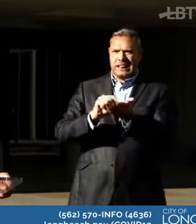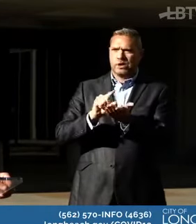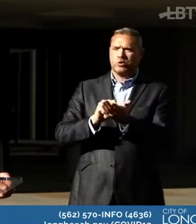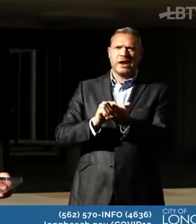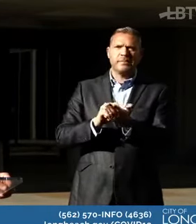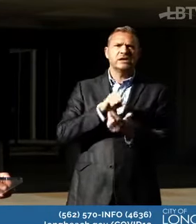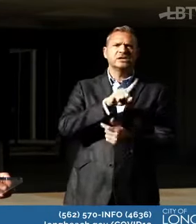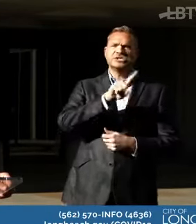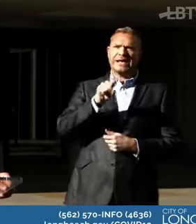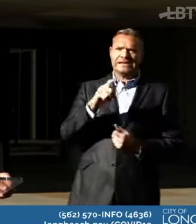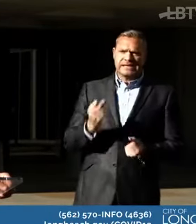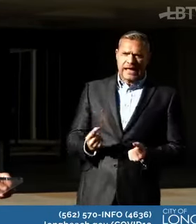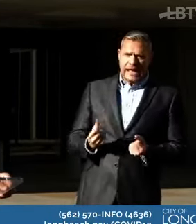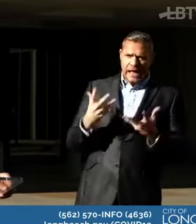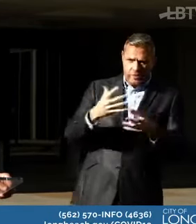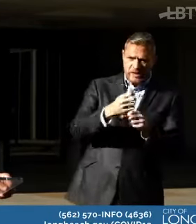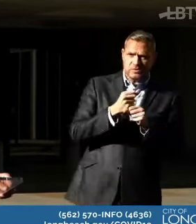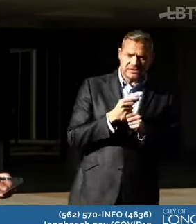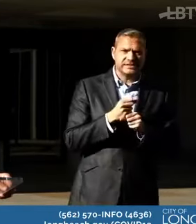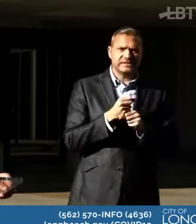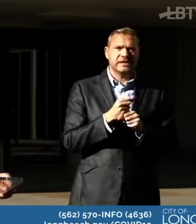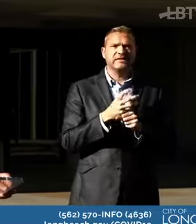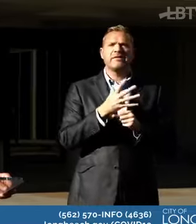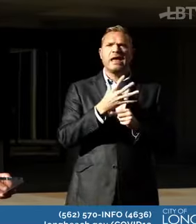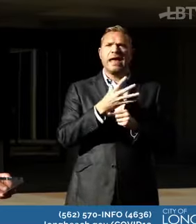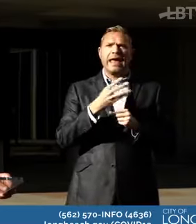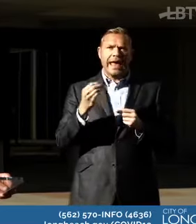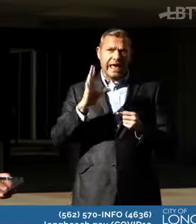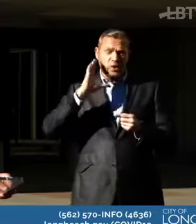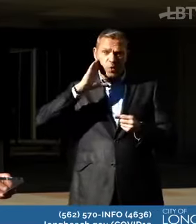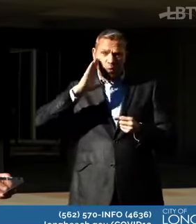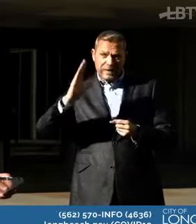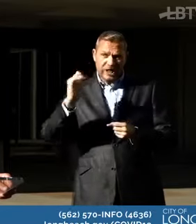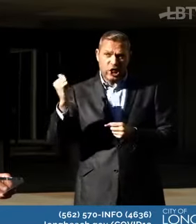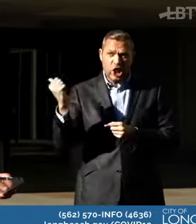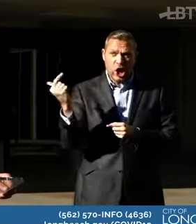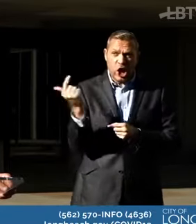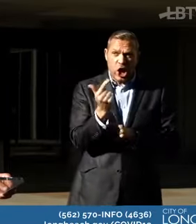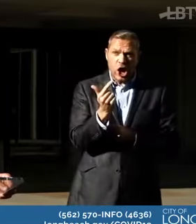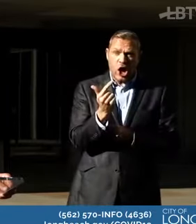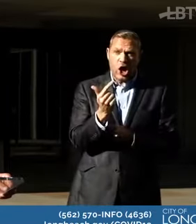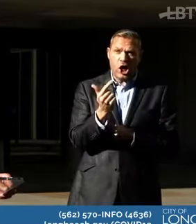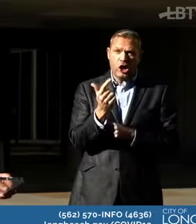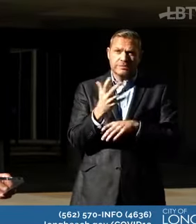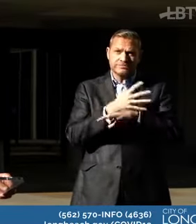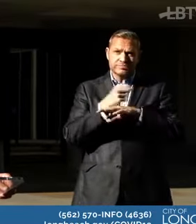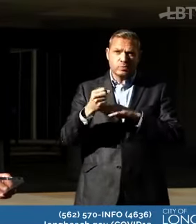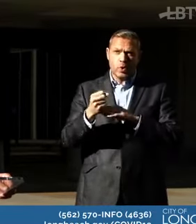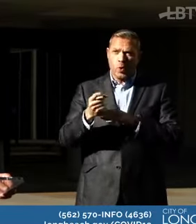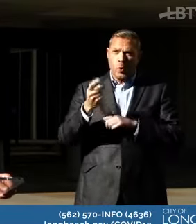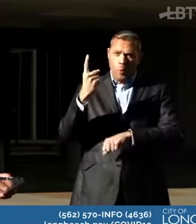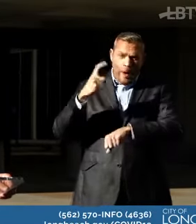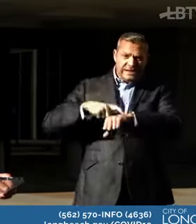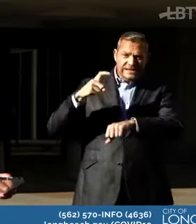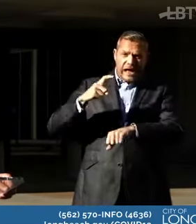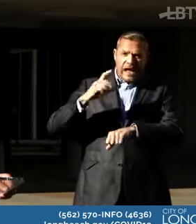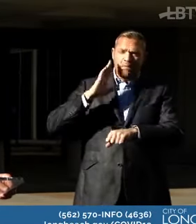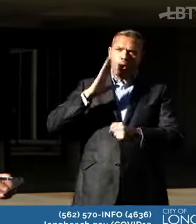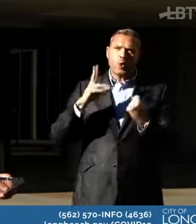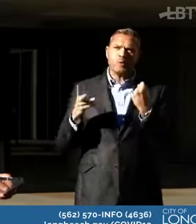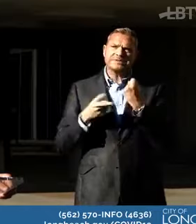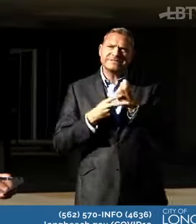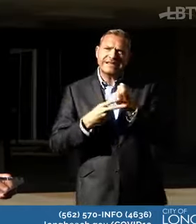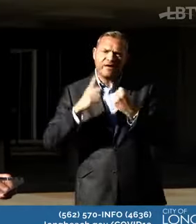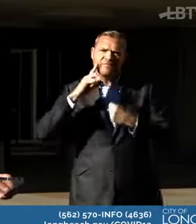many vaccines your hospital has received, and will all the doses be used in one go, or will half be saved as second